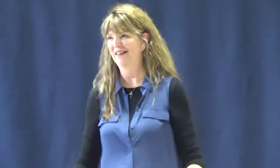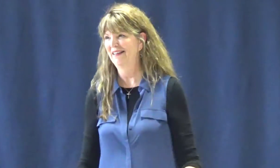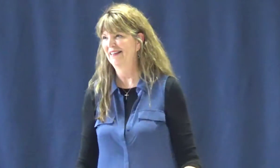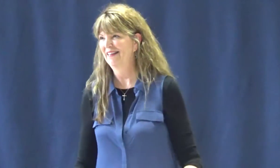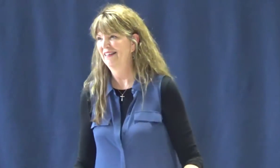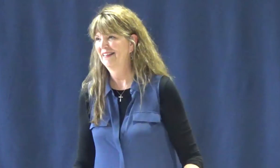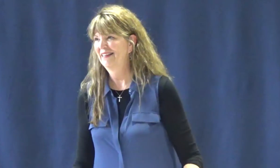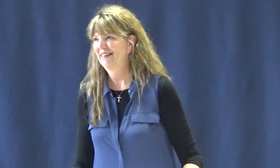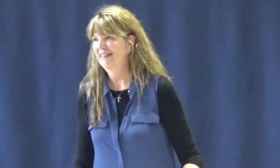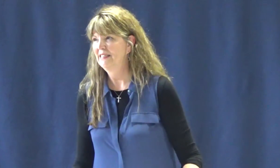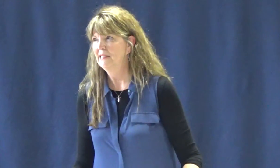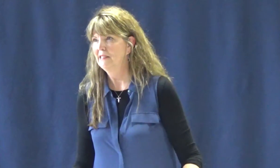God.